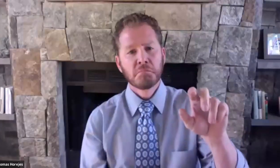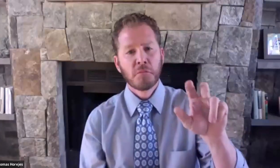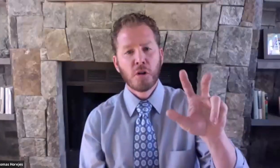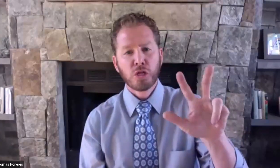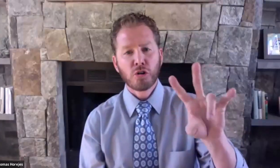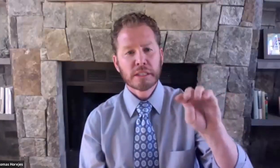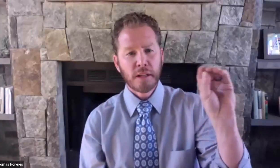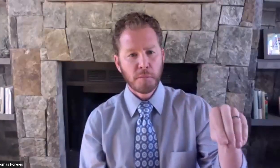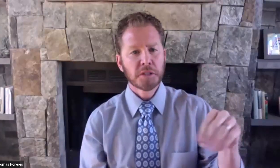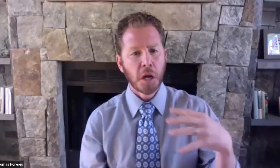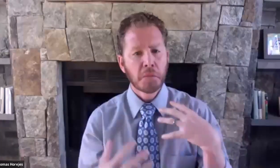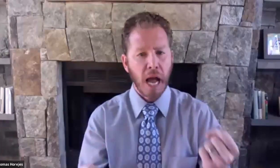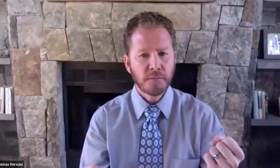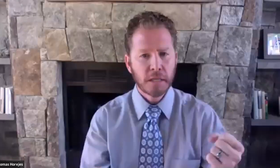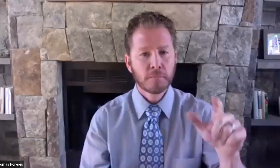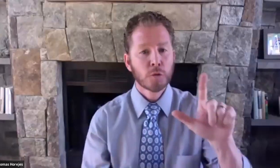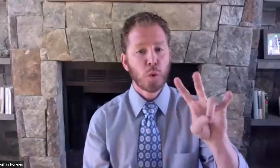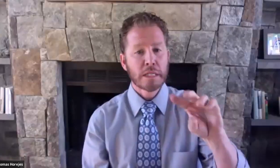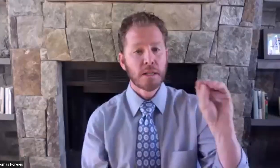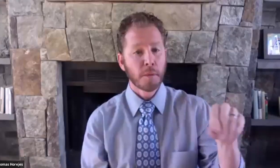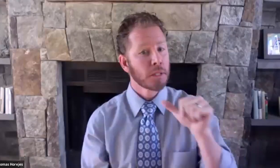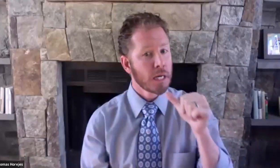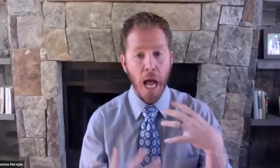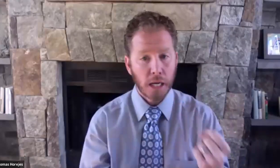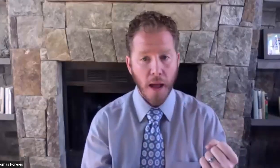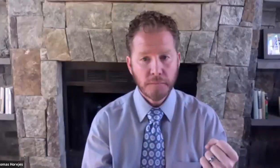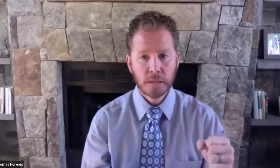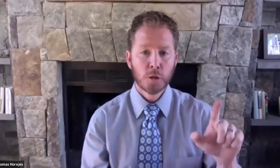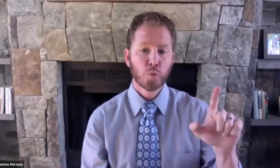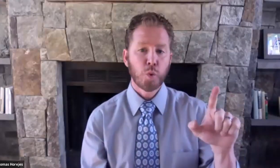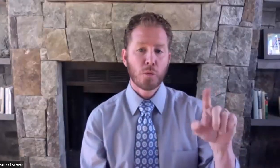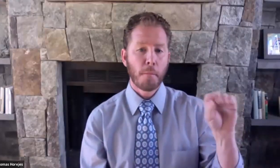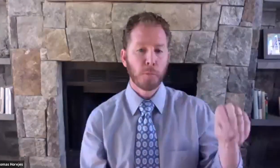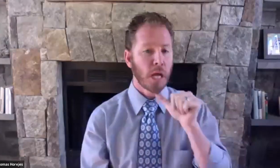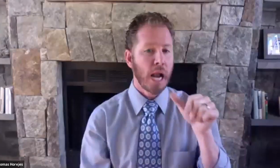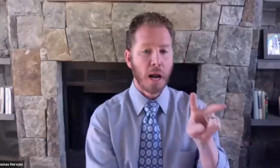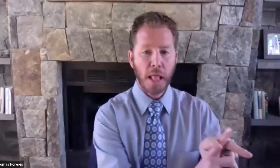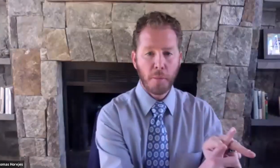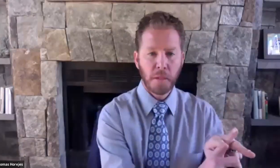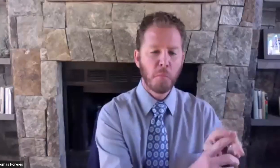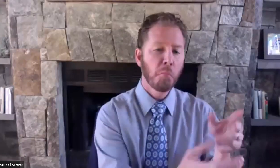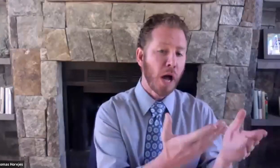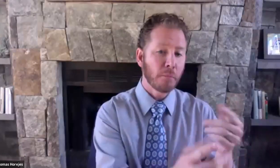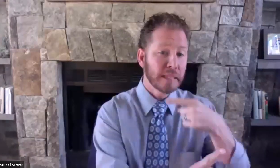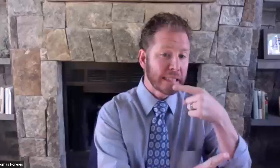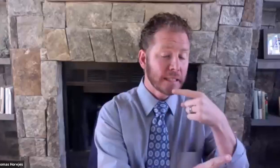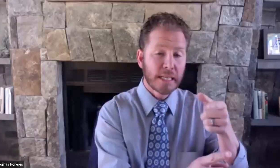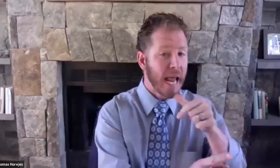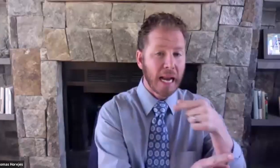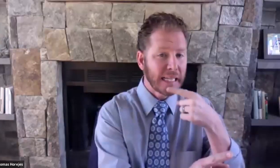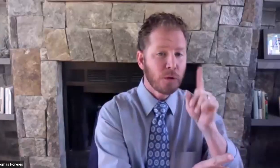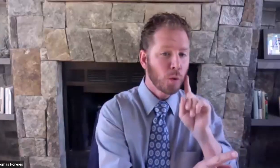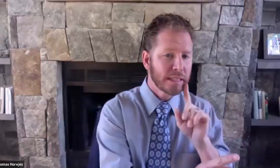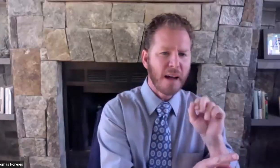16% are very confident. 37% say they're confident. 27% not confident, and it's not applicable